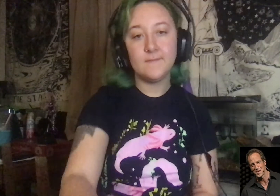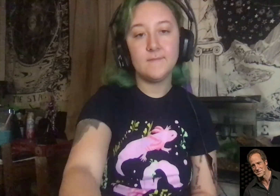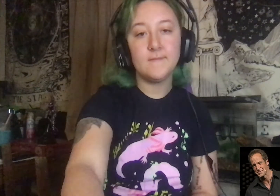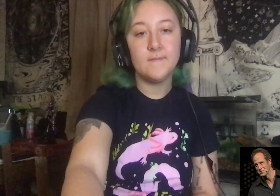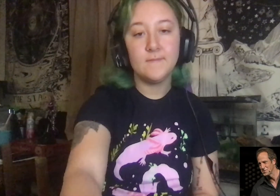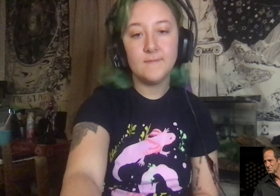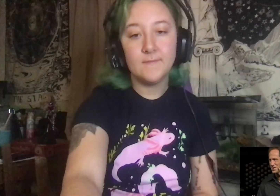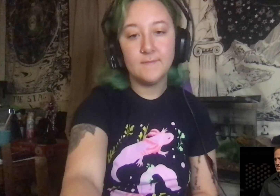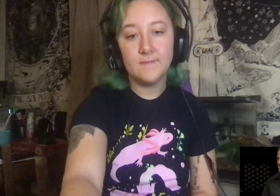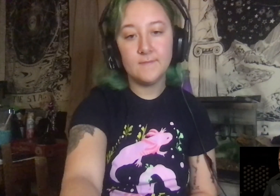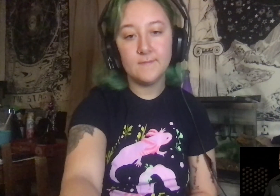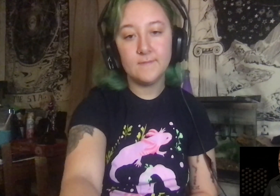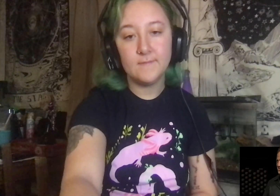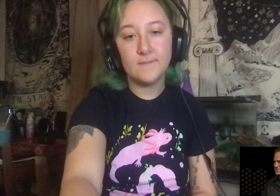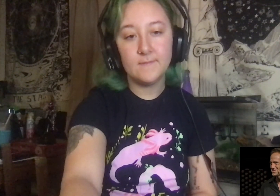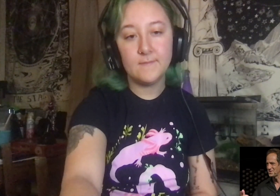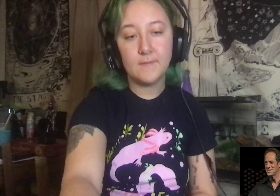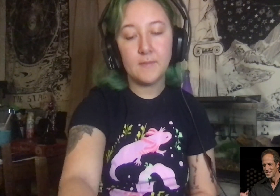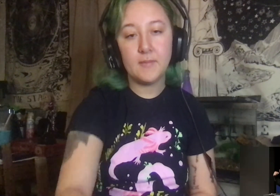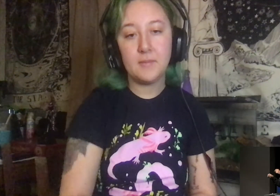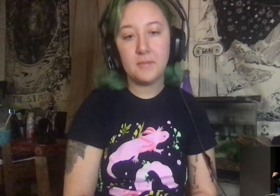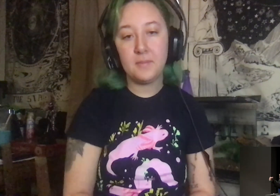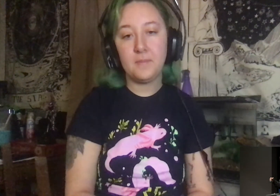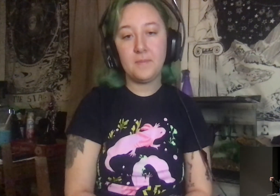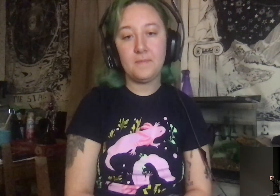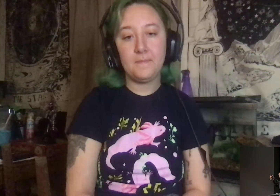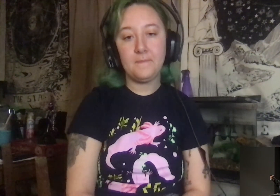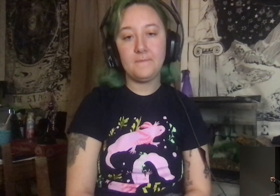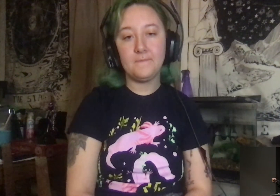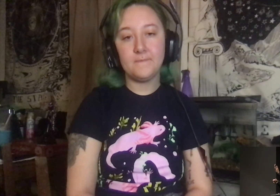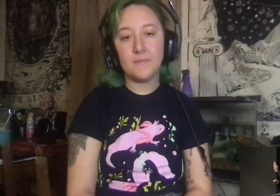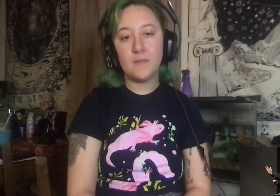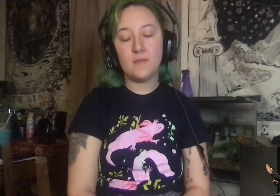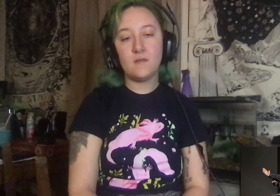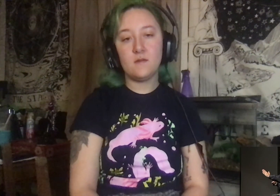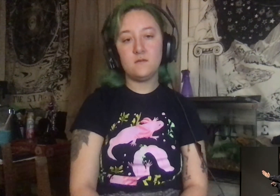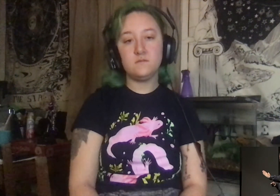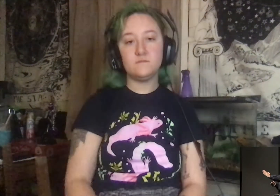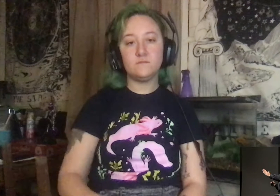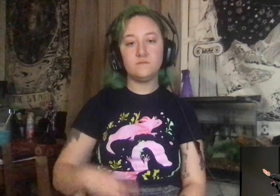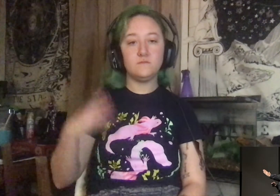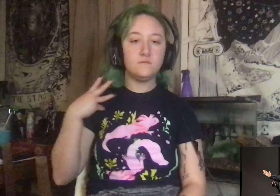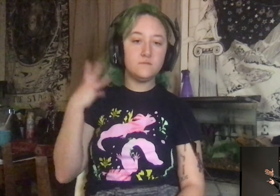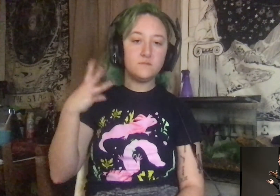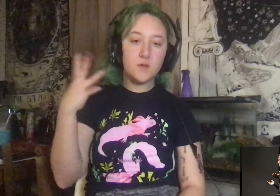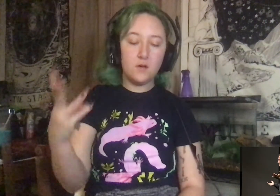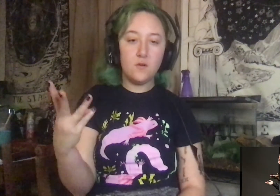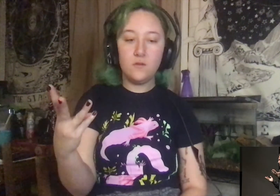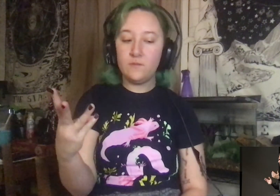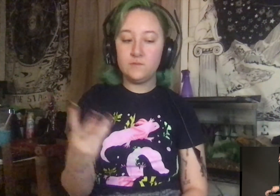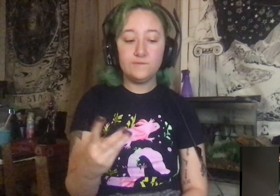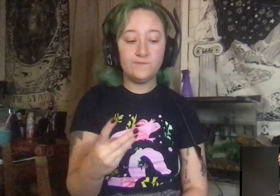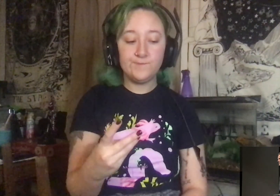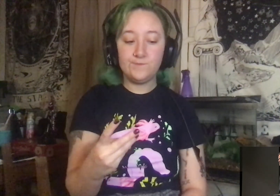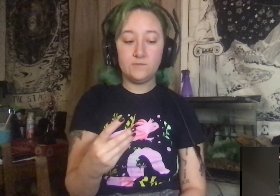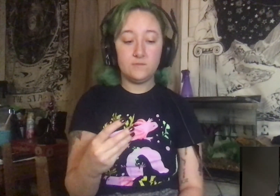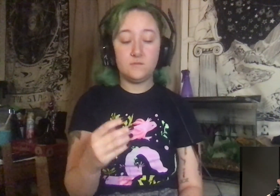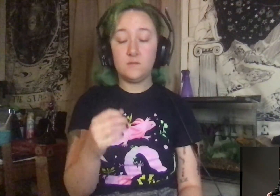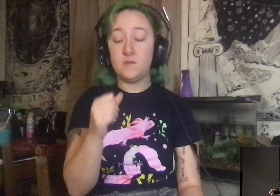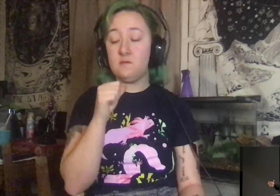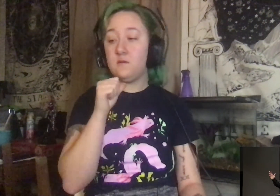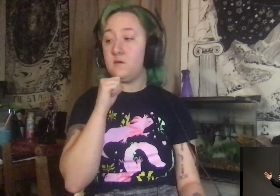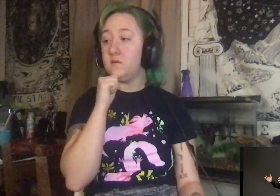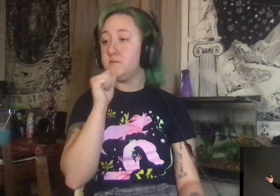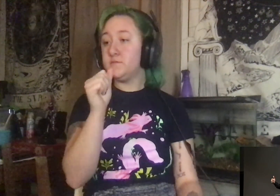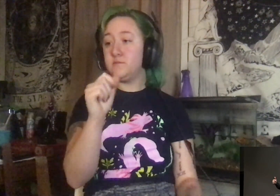little faster, if you could punch out a little sooner. It's all in there, over and over again and again. Washington, I can't even begin to talk about